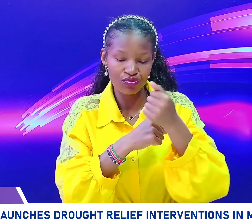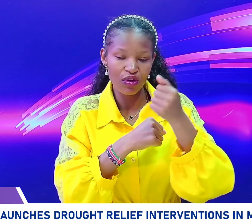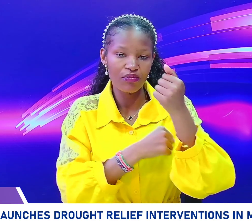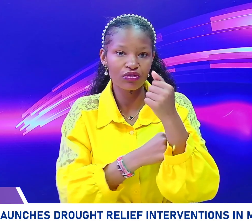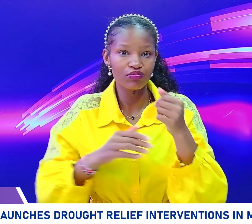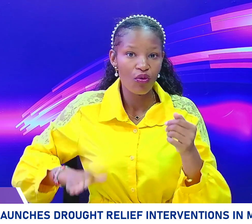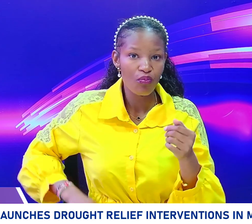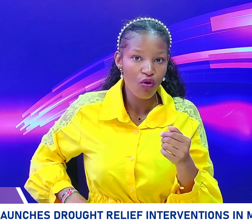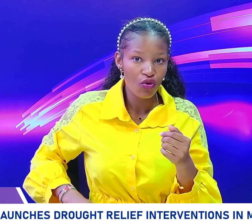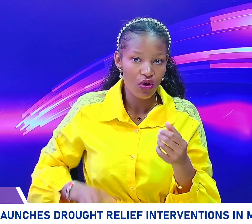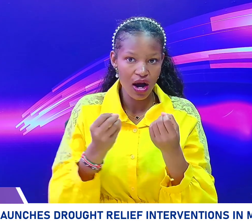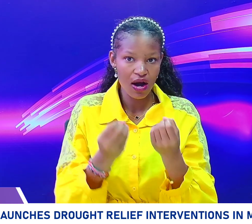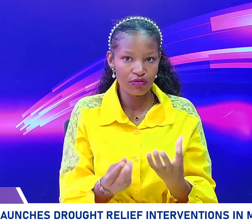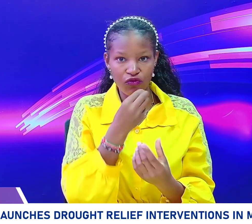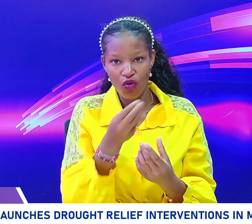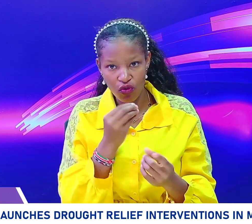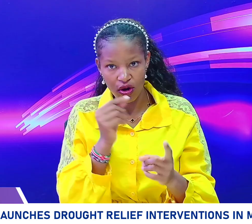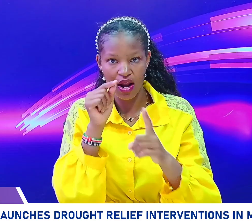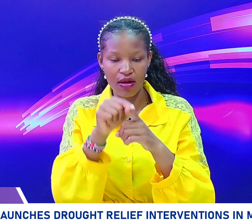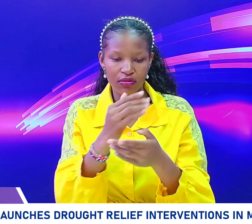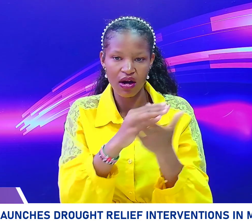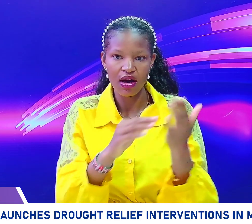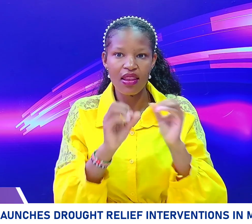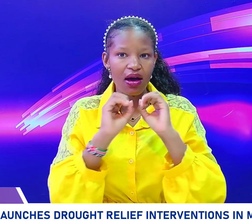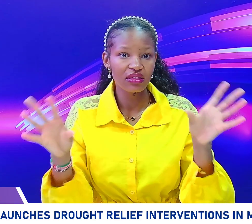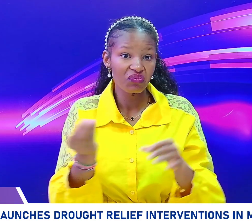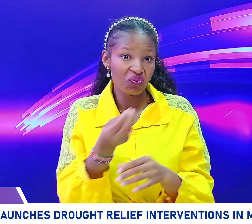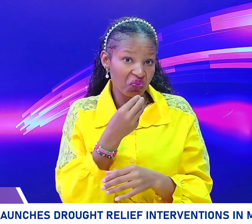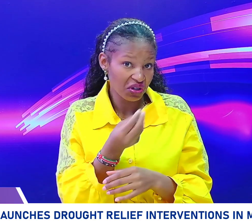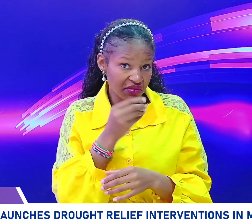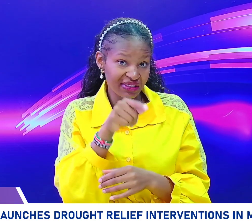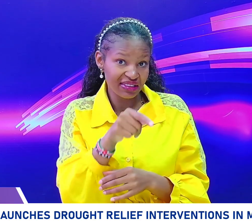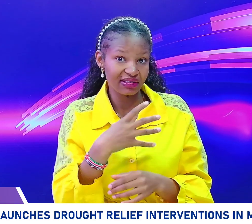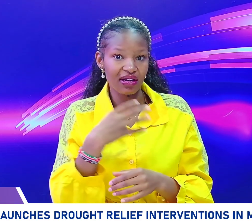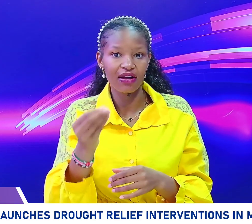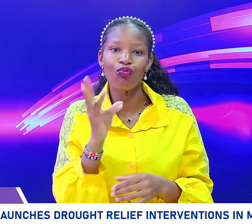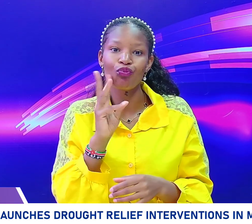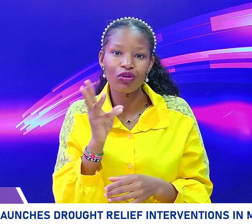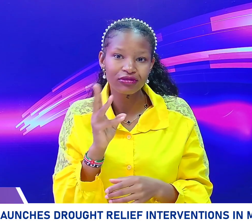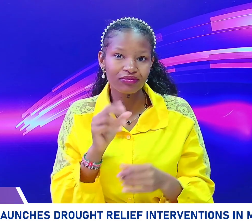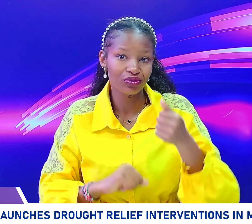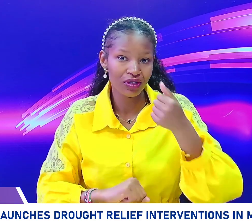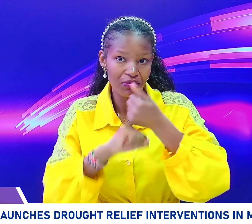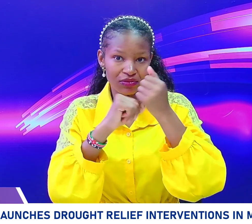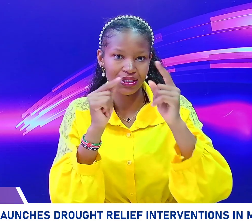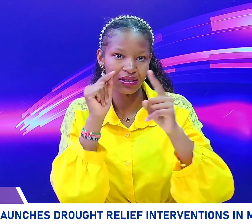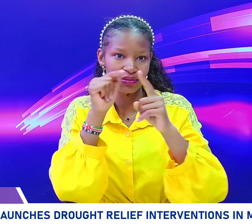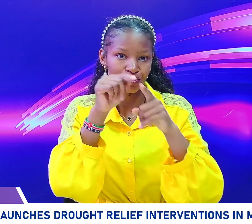The support package includes food aid, non-food essential, and